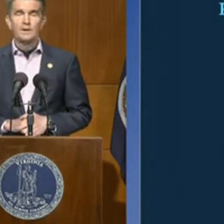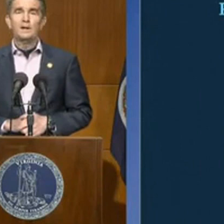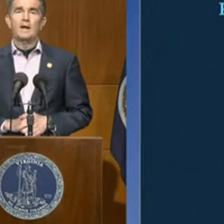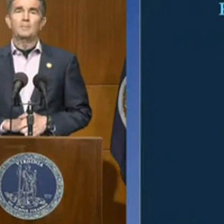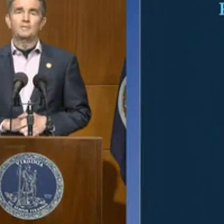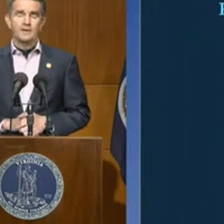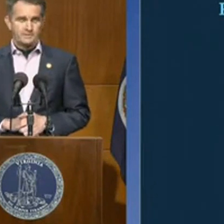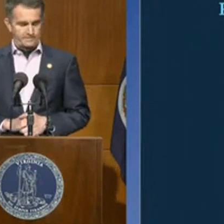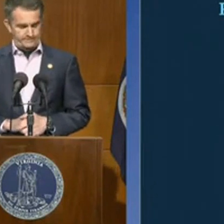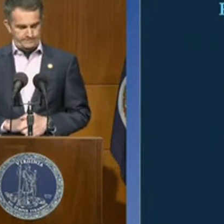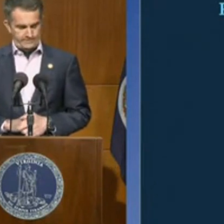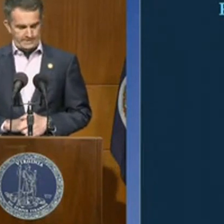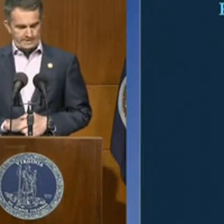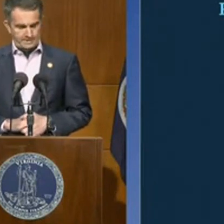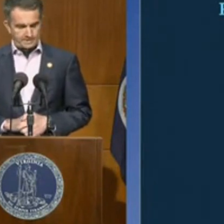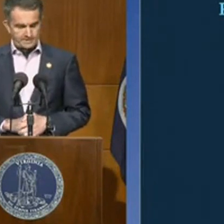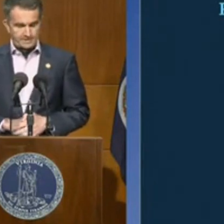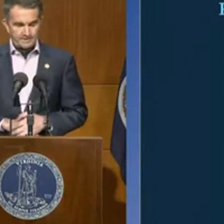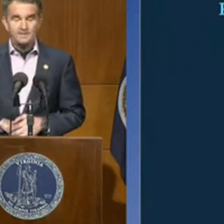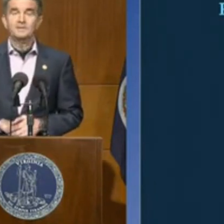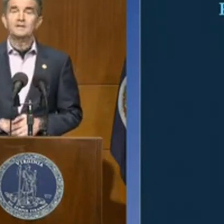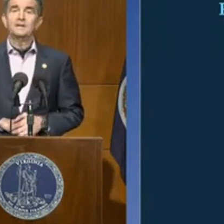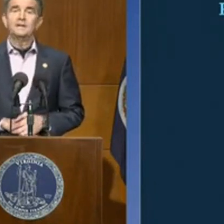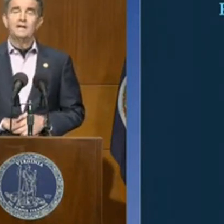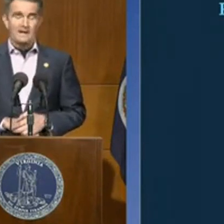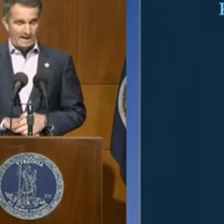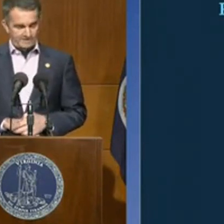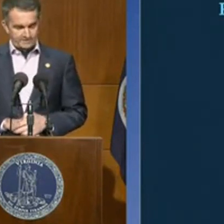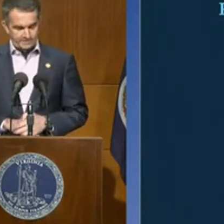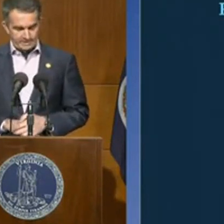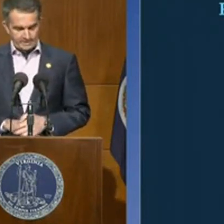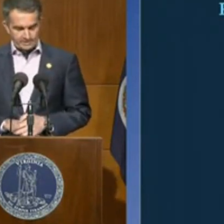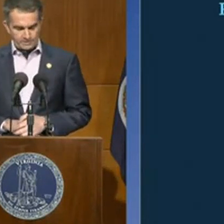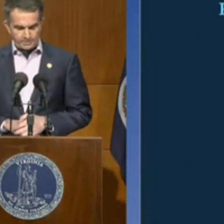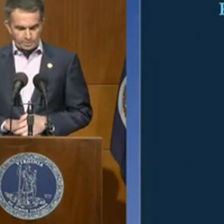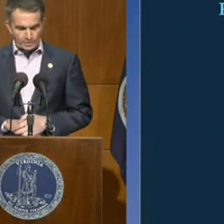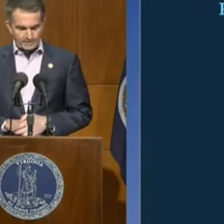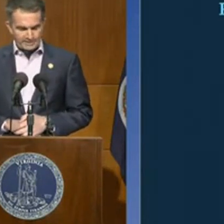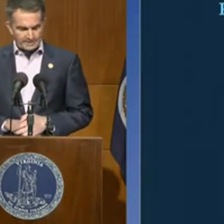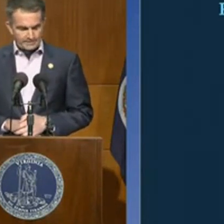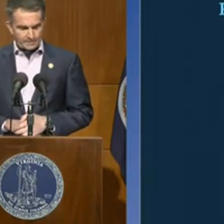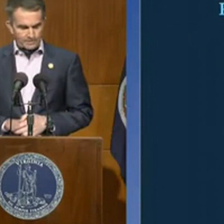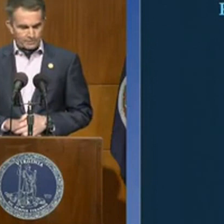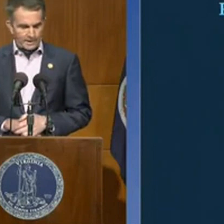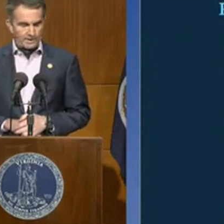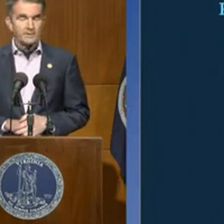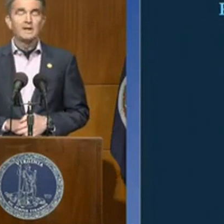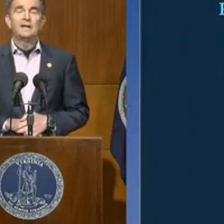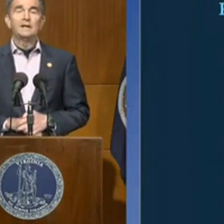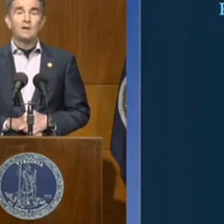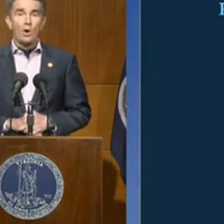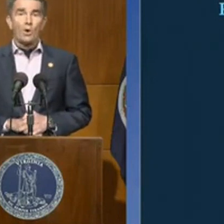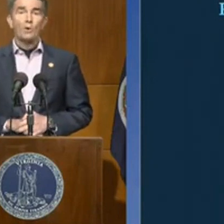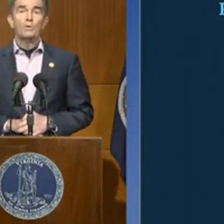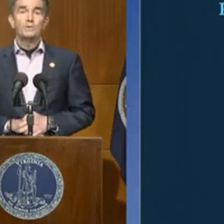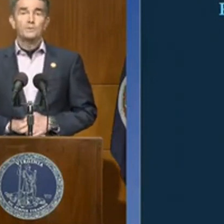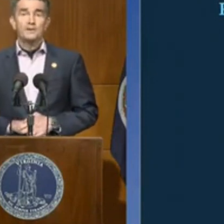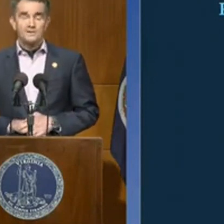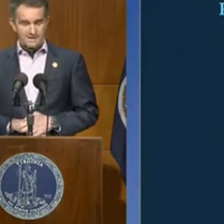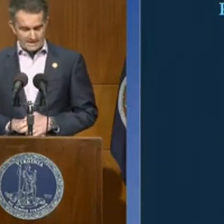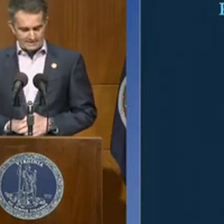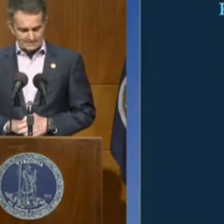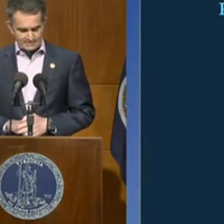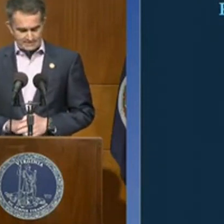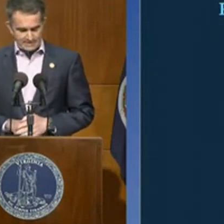Control and Prevention. The CDC has committed to deploying teams on the ground in all